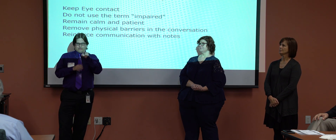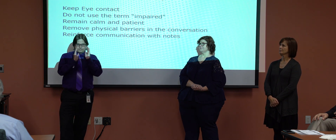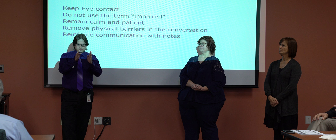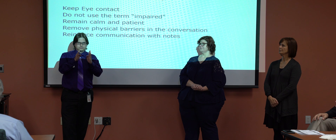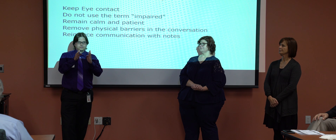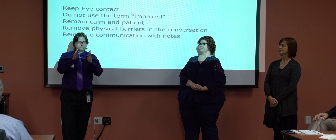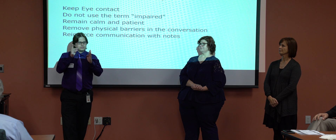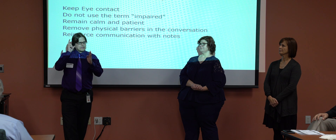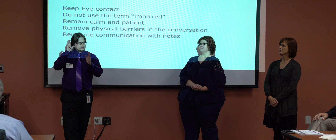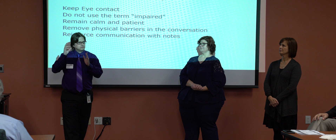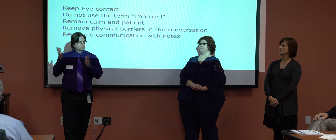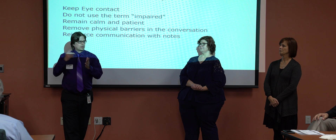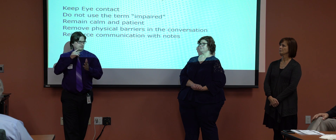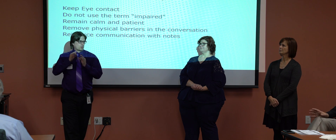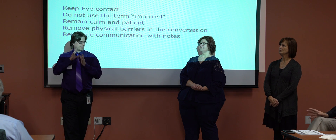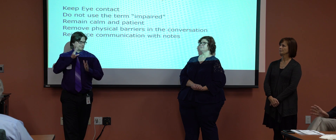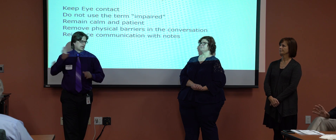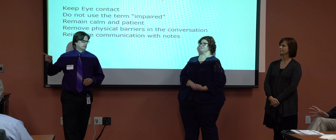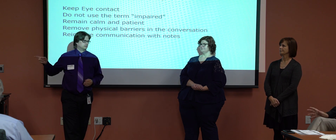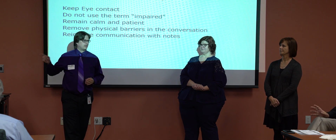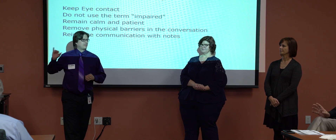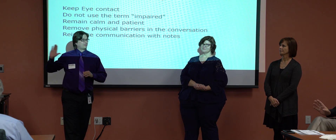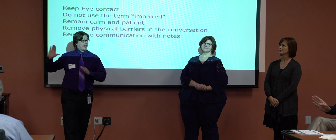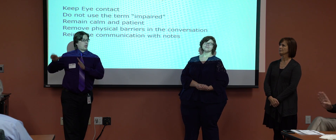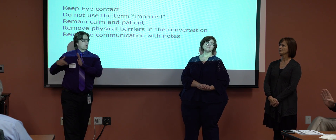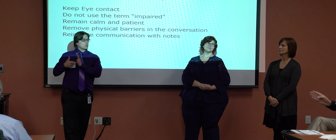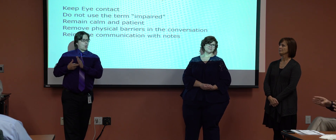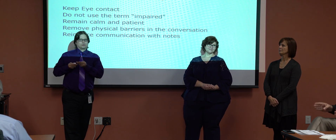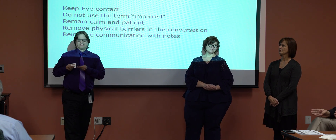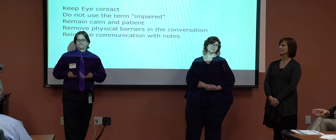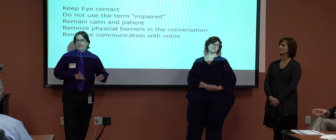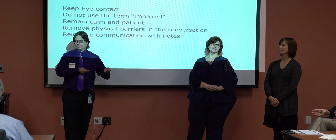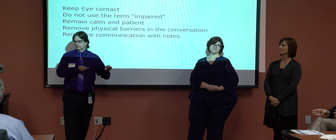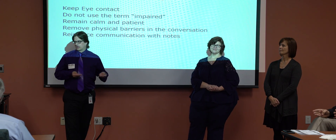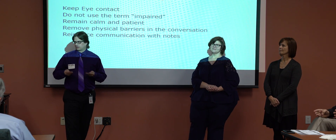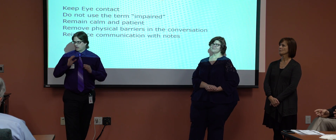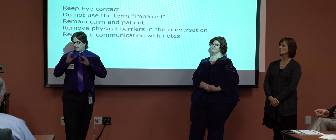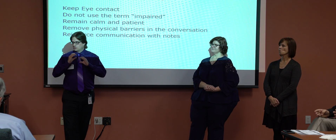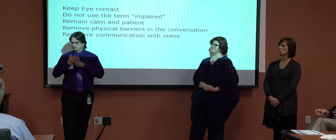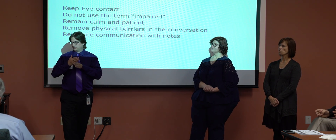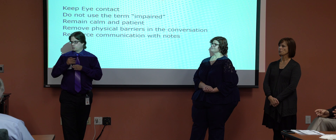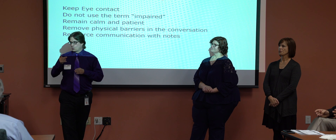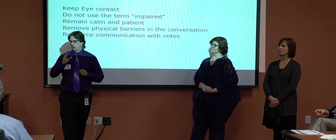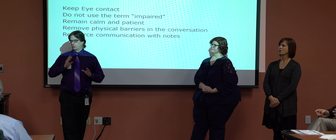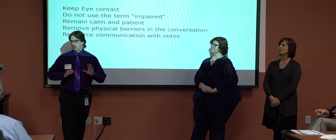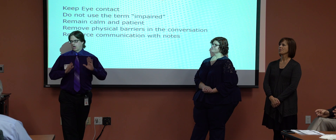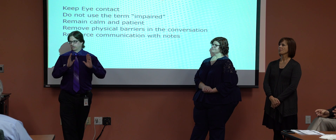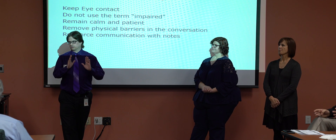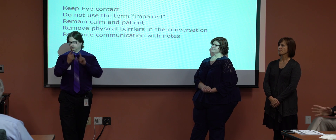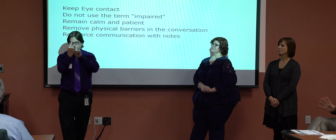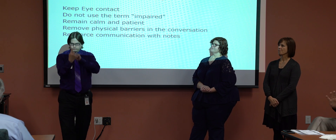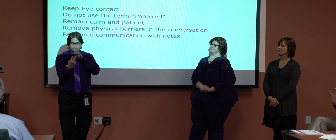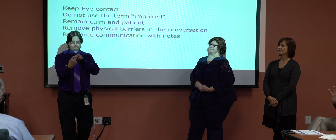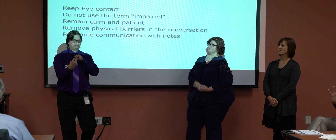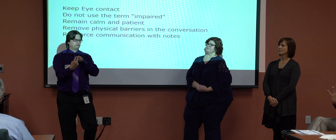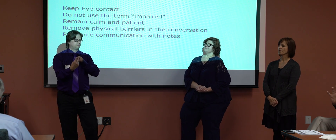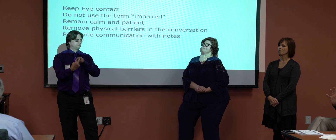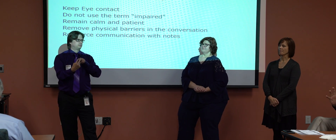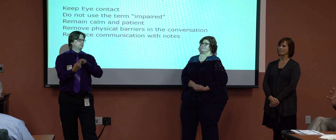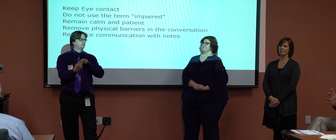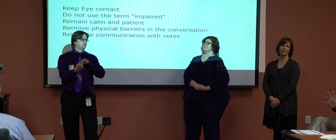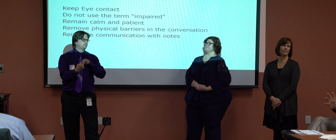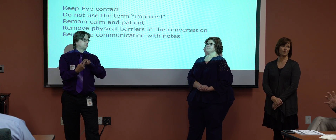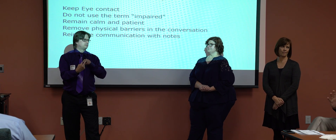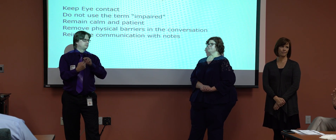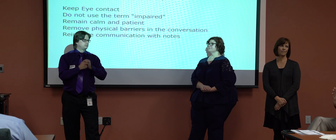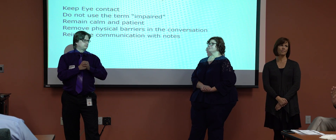but sometimes the hearing people will too. And you need, as a hearing person there, to focus in on the deaf client and have